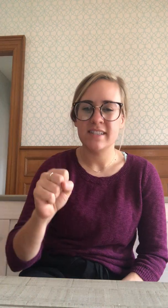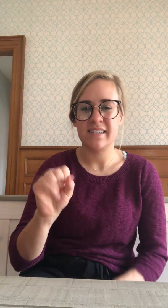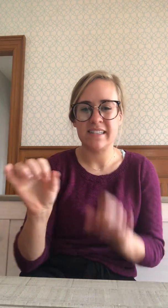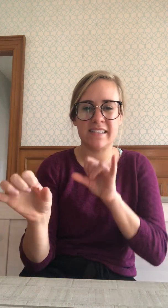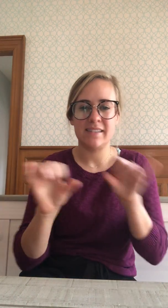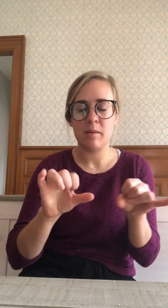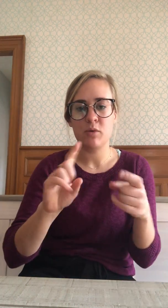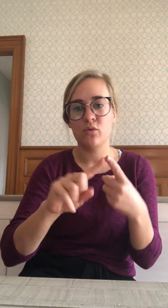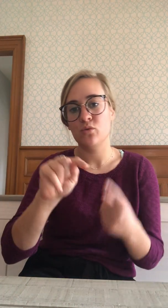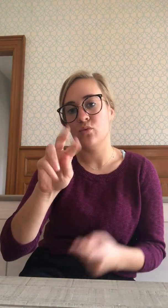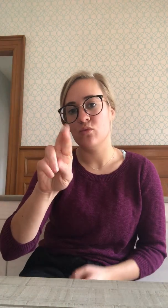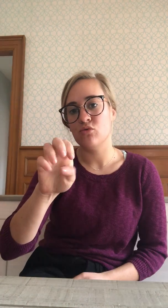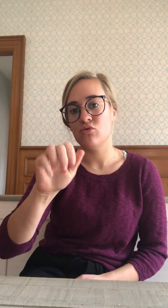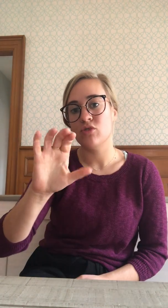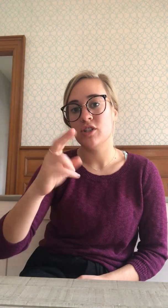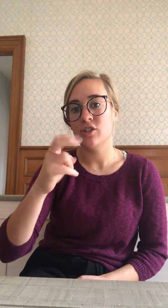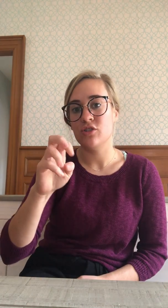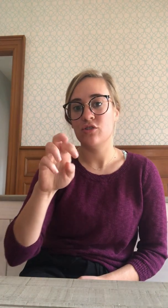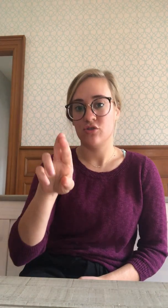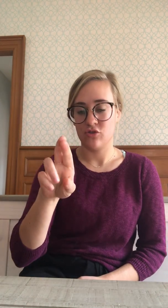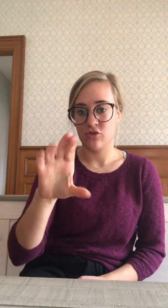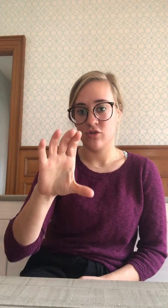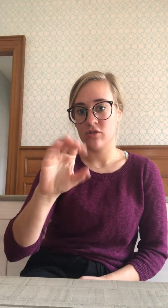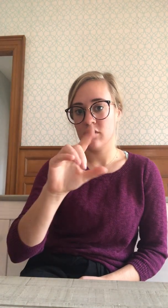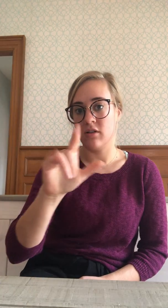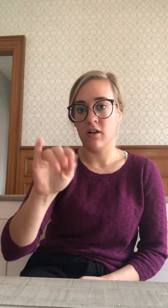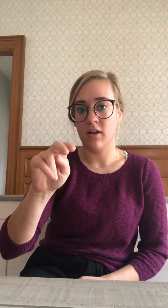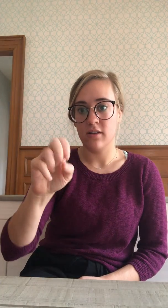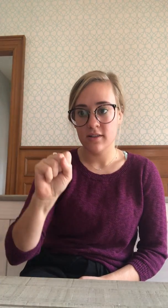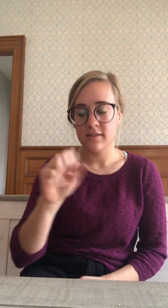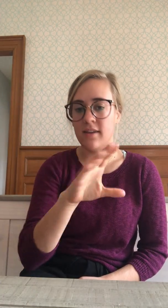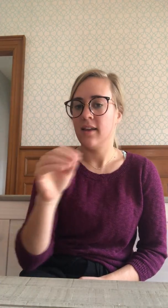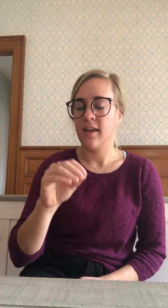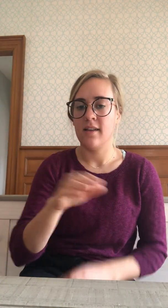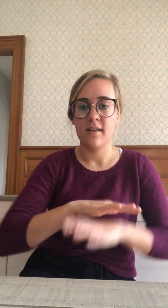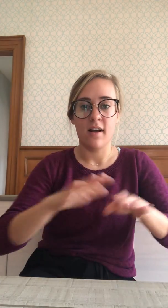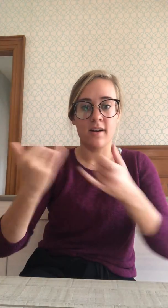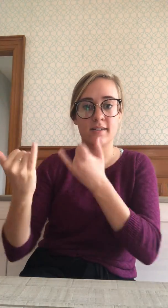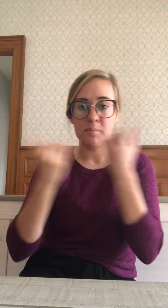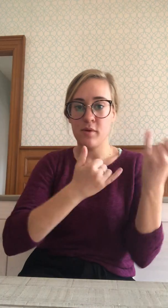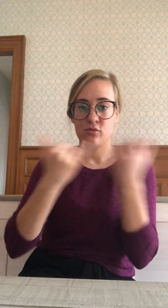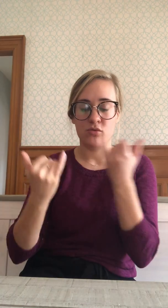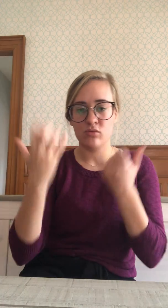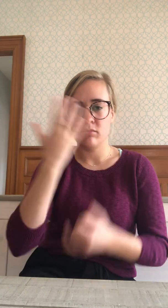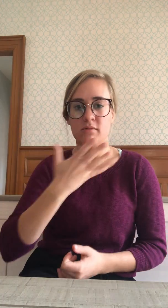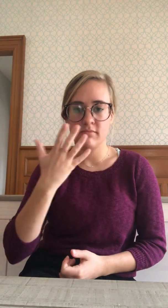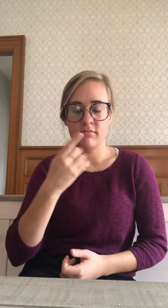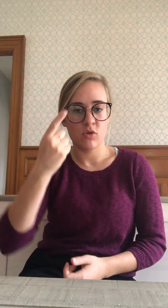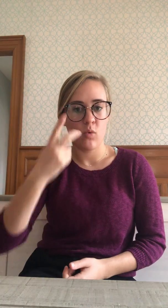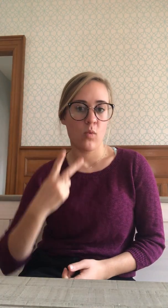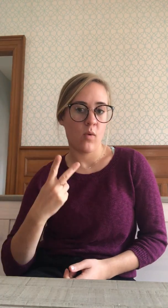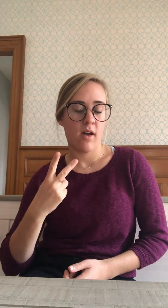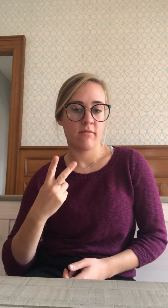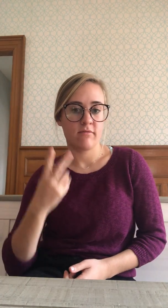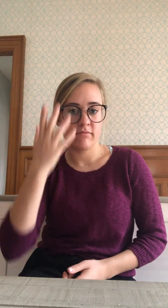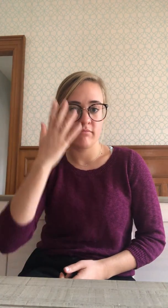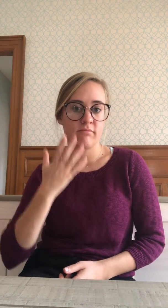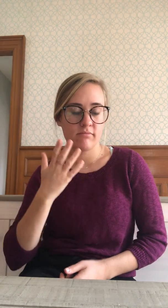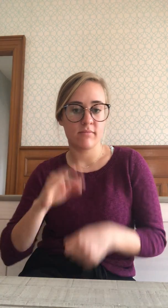you can see, a defining feature is the asymmetrical presentation, where one half of the face is affected to a larger